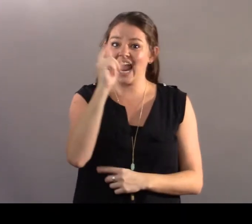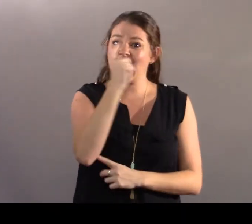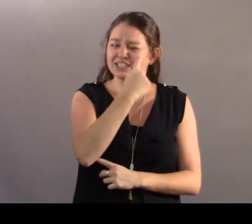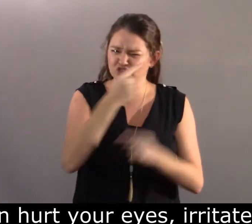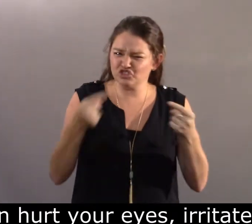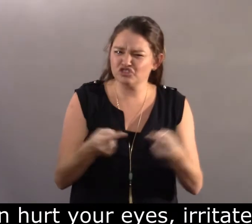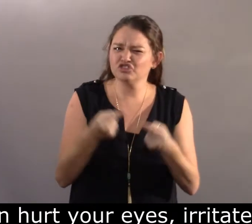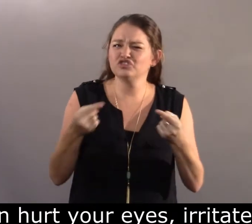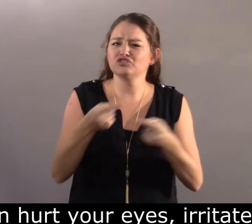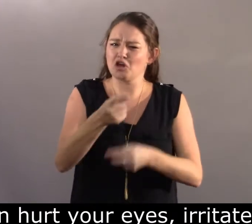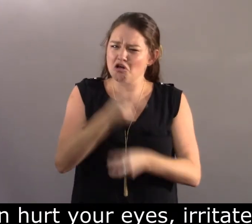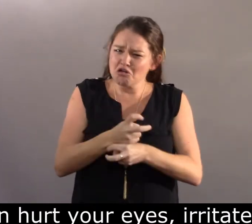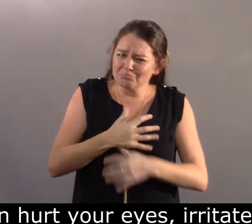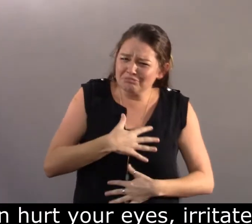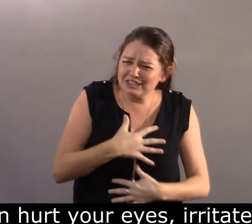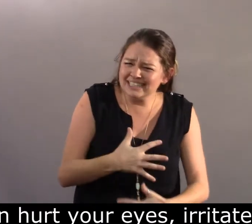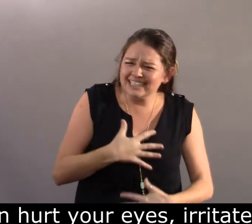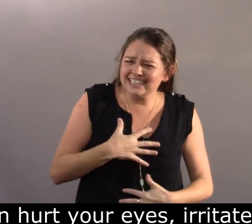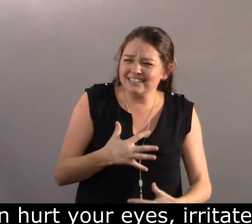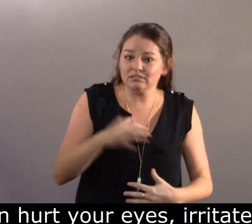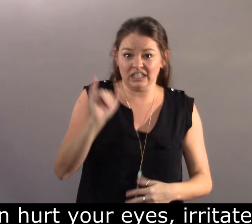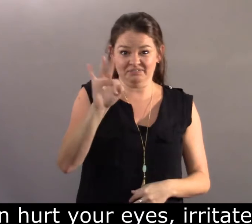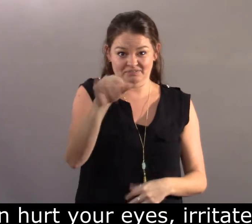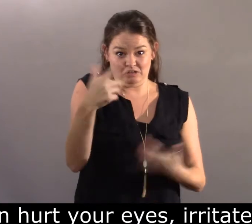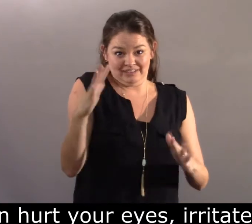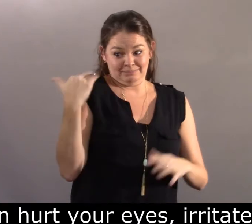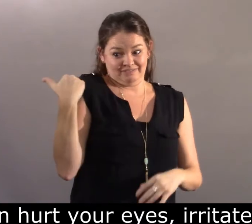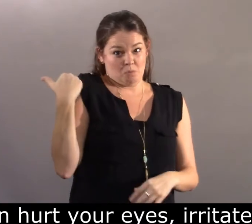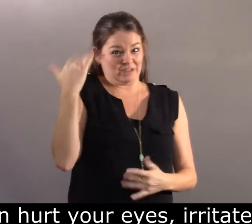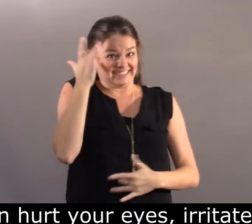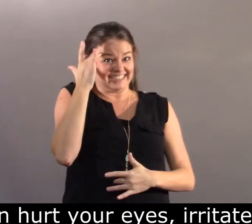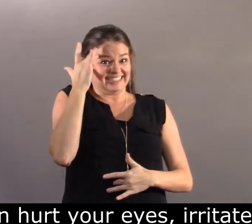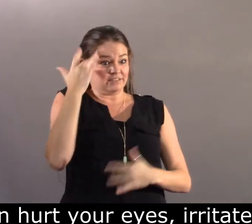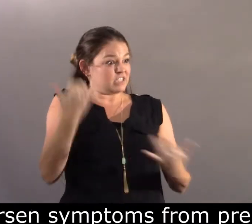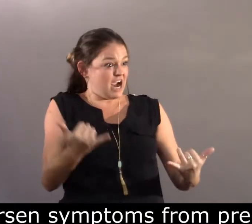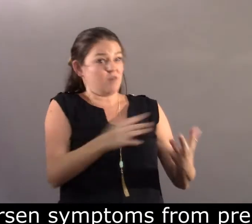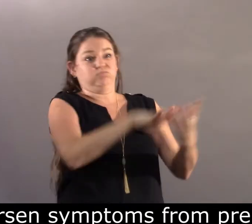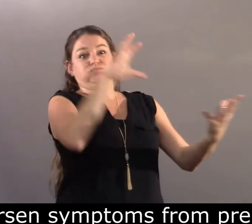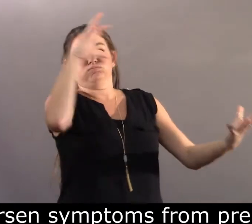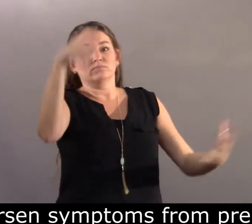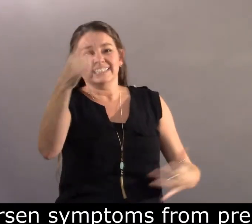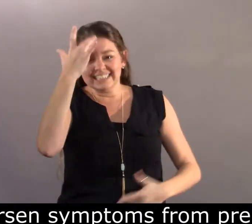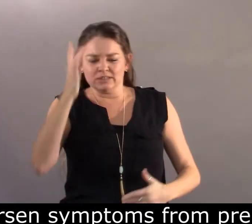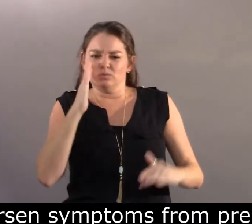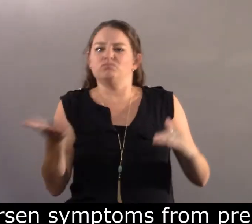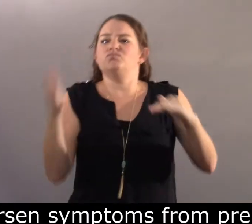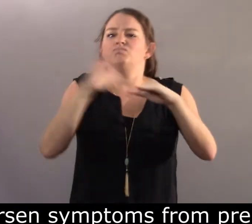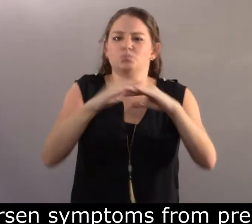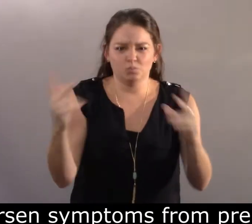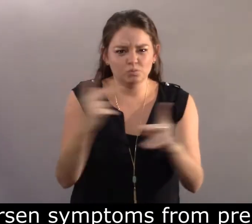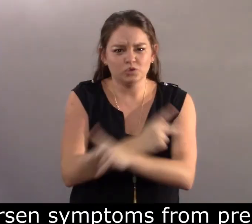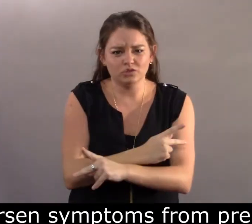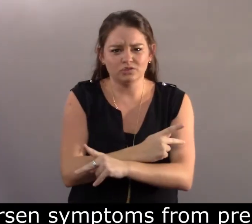It can hurt your eyes, irritate your respiratory system, and worsen symptoms from pre-existing conditions.